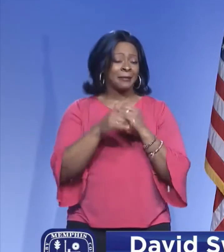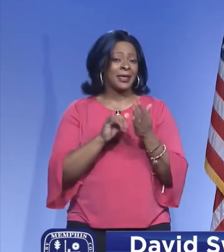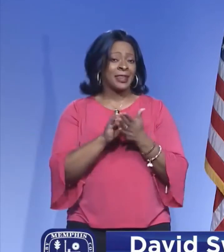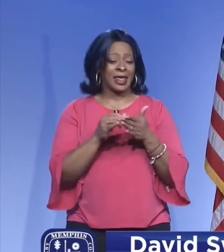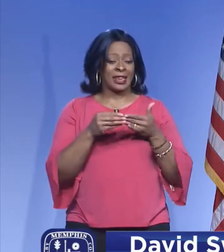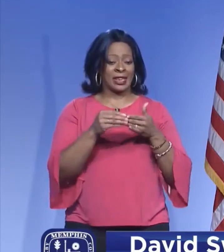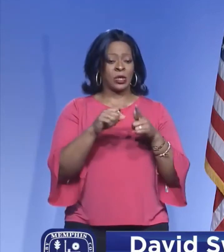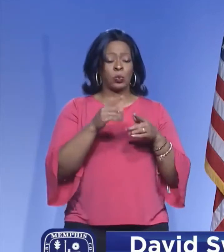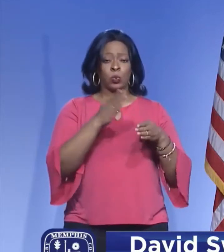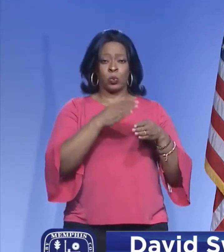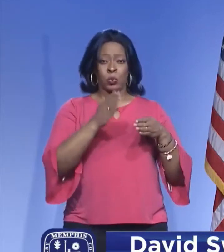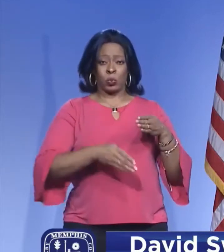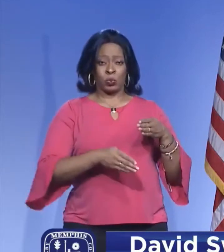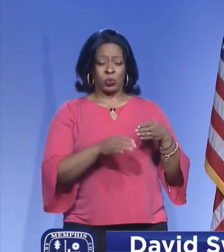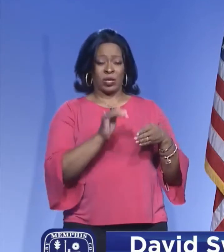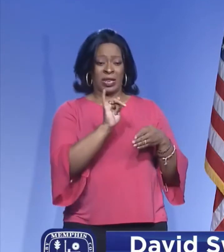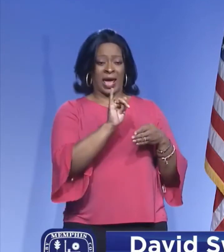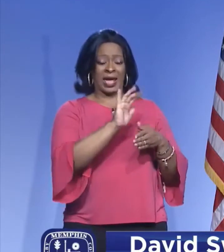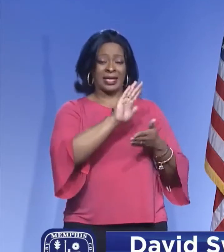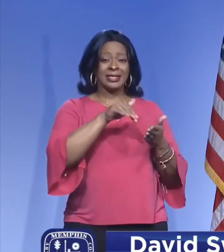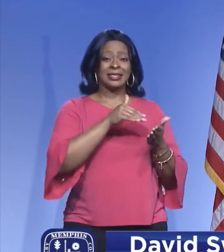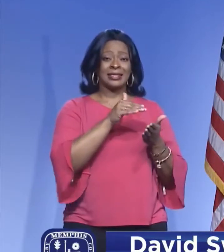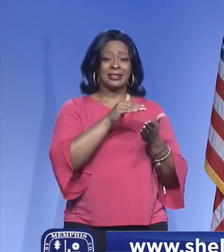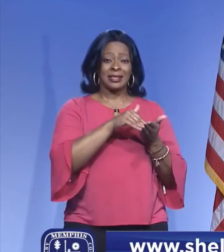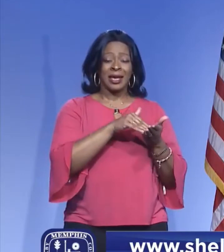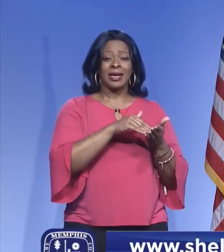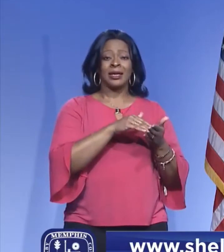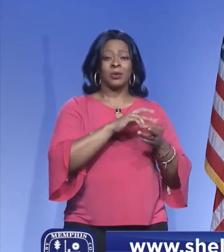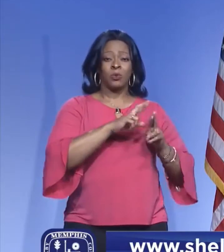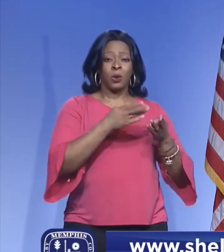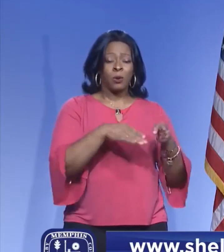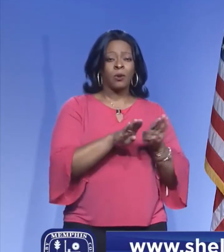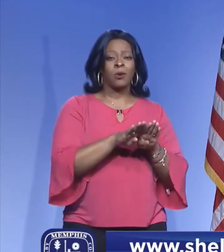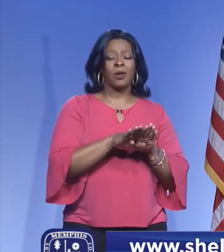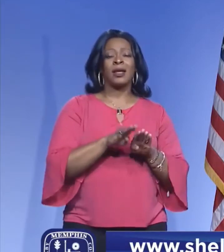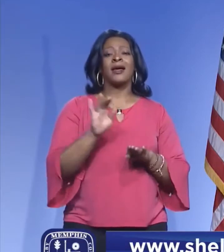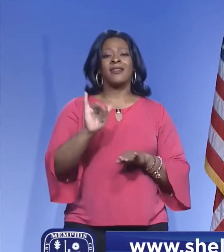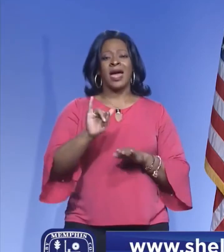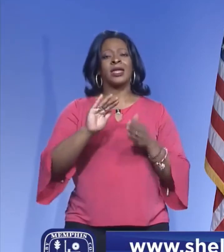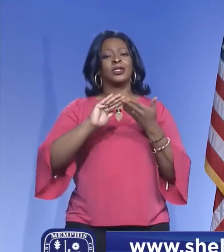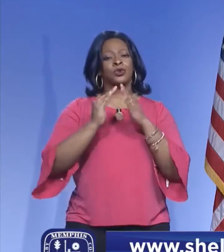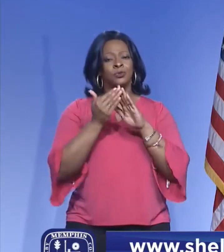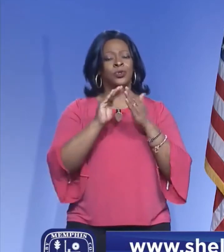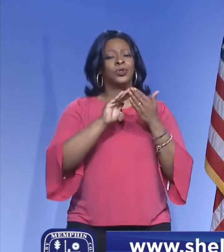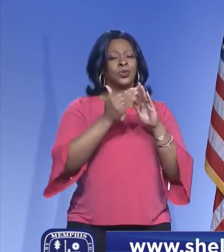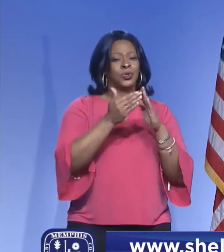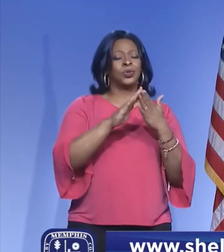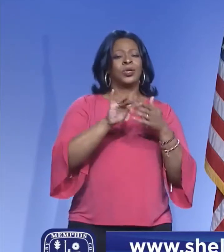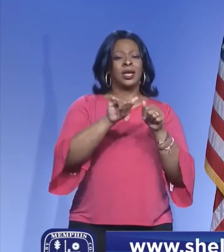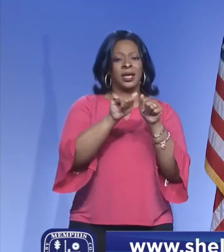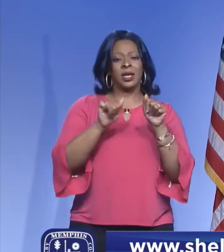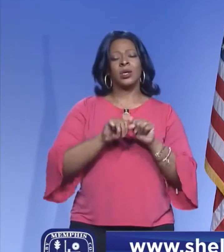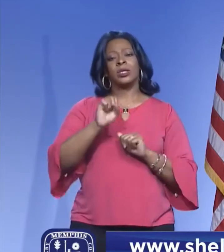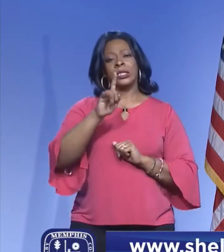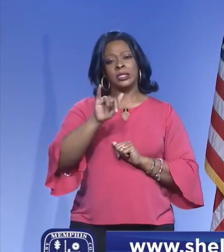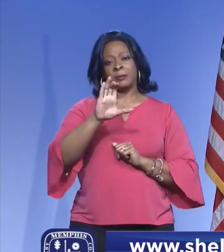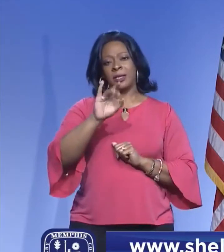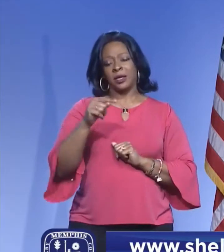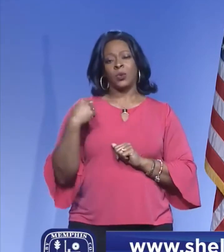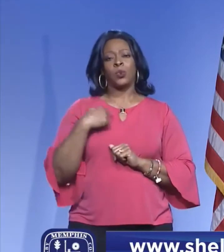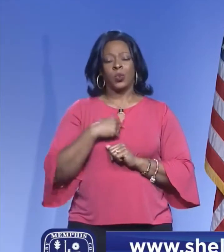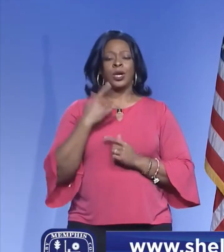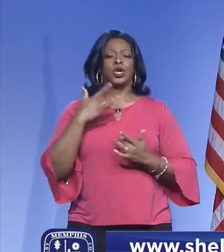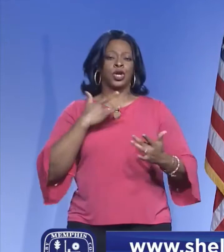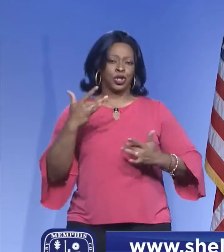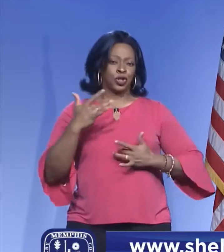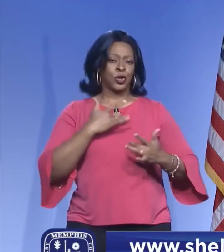to the conclusion that those sites were ready to be closed. Those are communities, that is an area of Shelby County where we are concerned